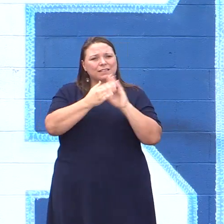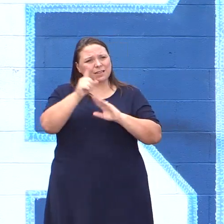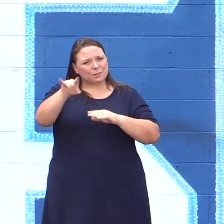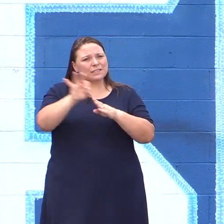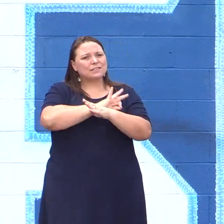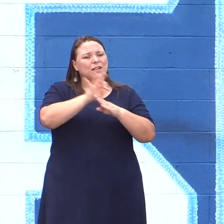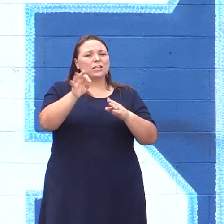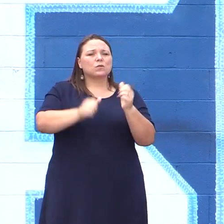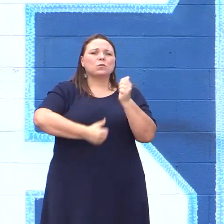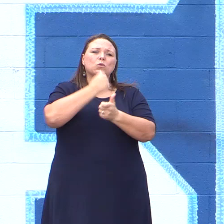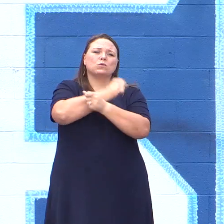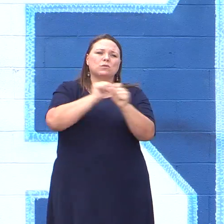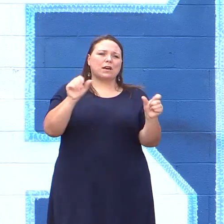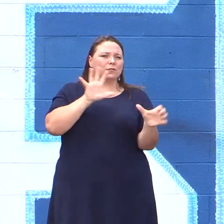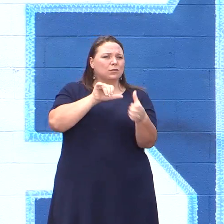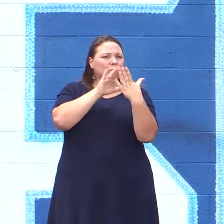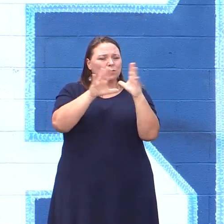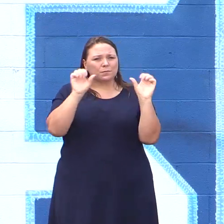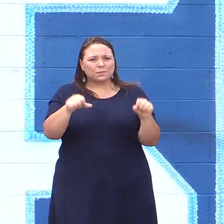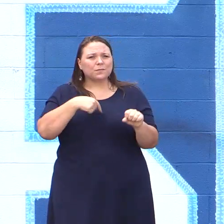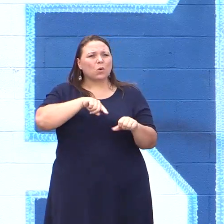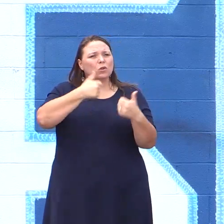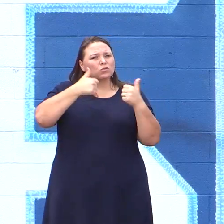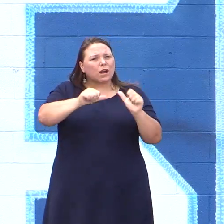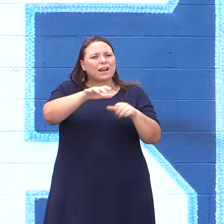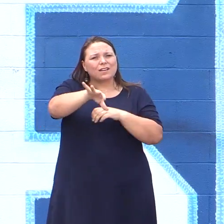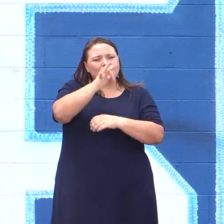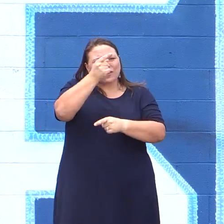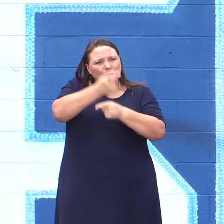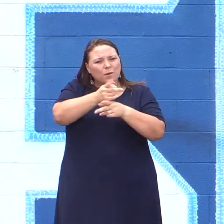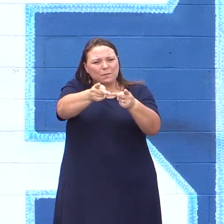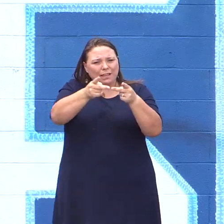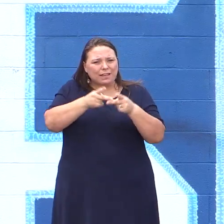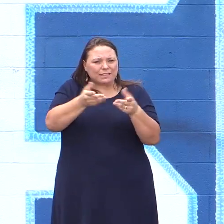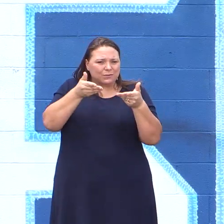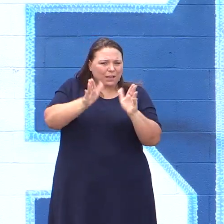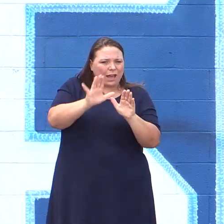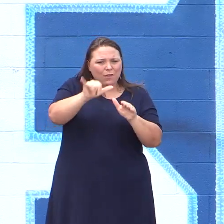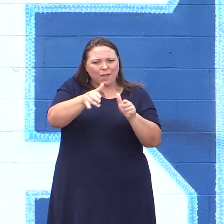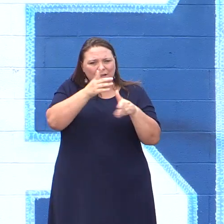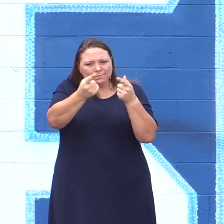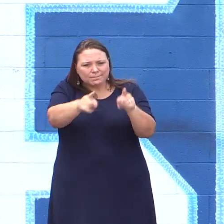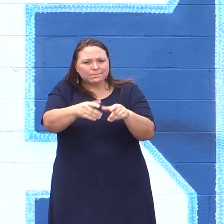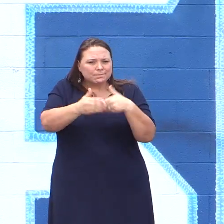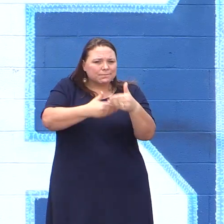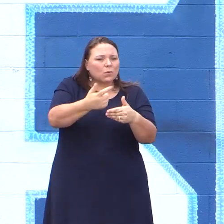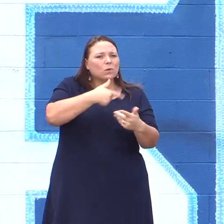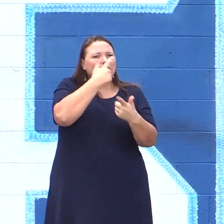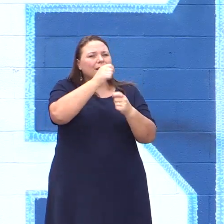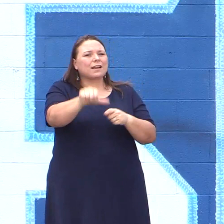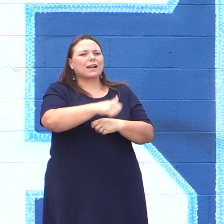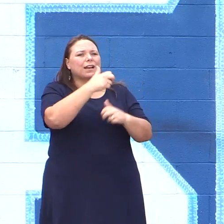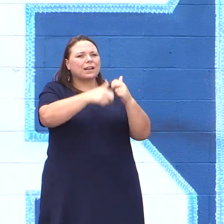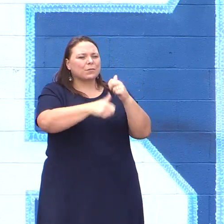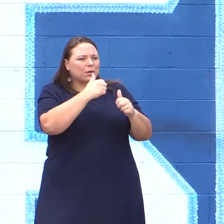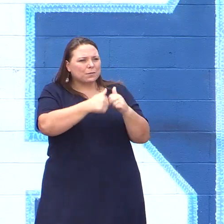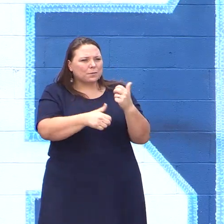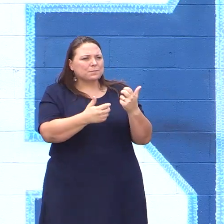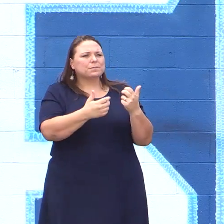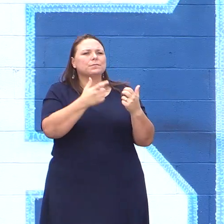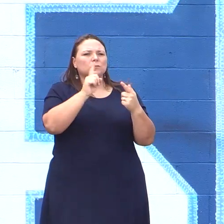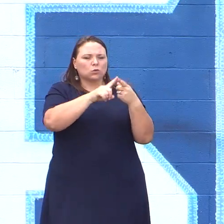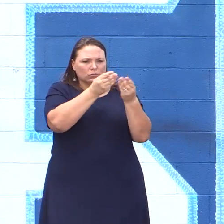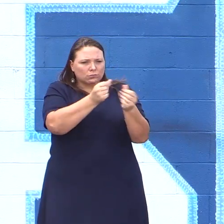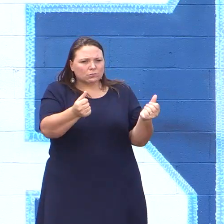as safely as possible. We're trying to find that sweet spot to be able to do it. We're interested in any problem of execution. We